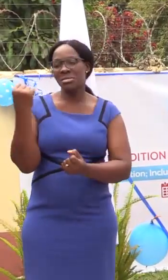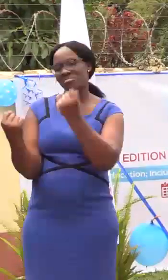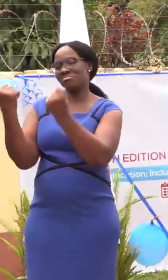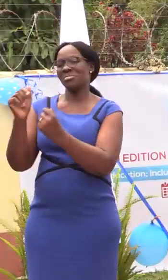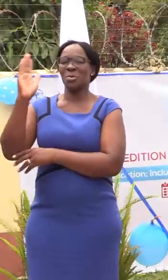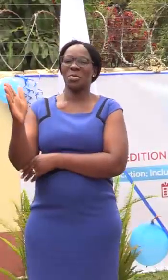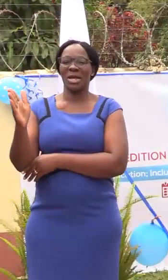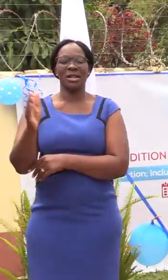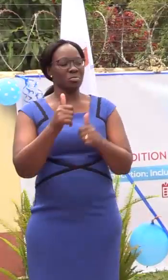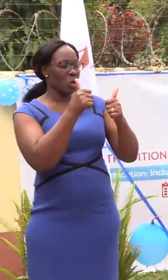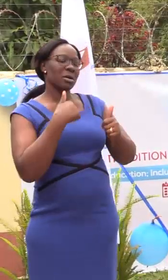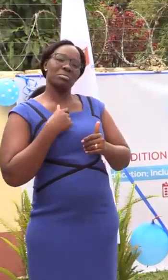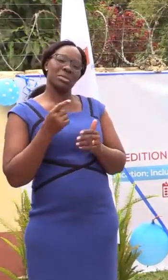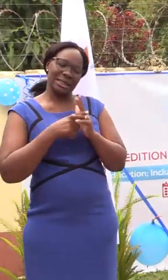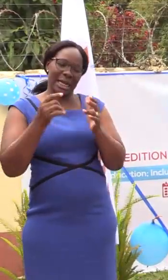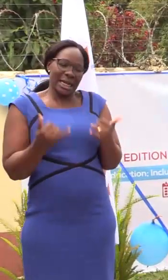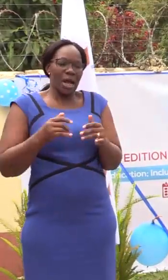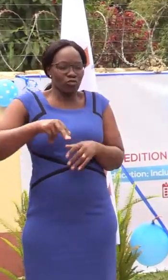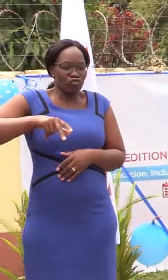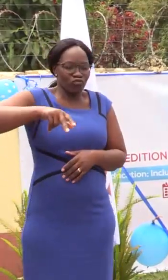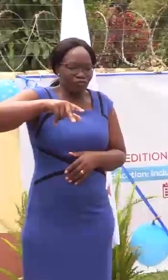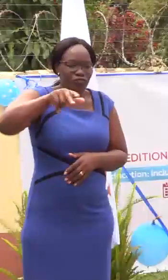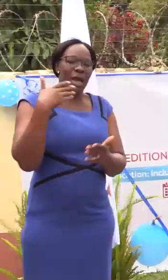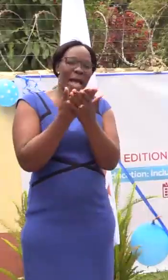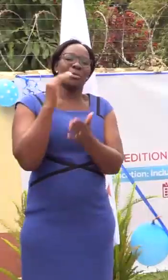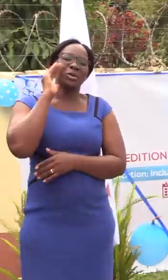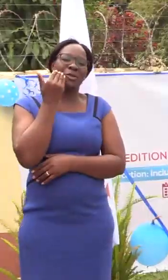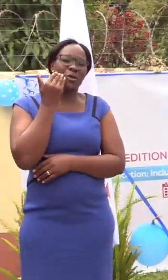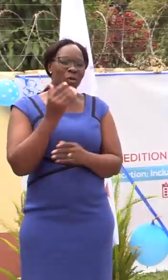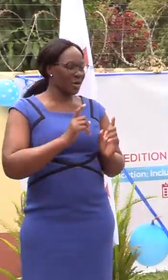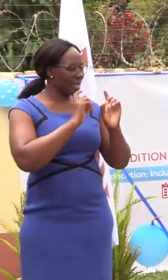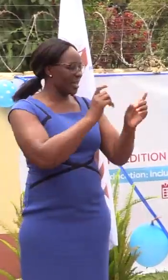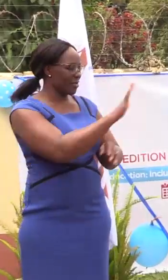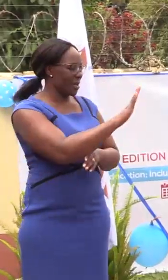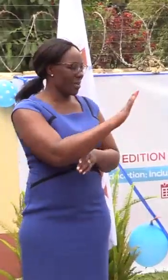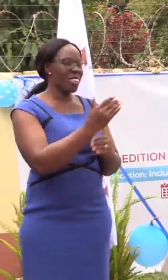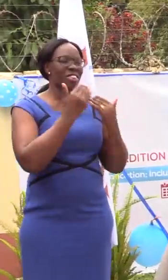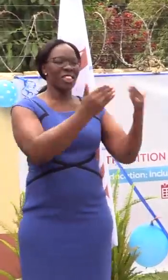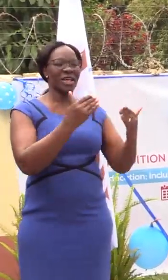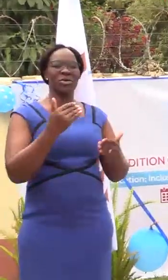Unakucha na gari. Wacha ni mimi nitangulie basi. Tubatane ni mbele. Aya, chugua hii. Sante sana. Mimi nimeenda watanibata mbele.